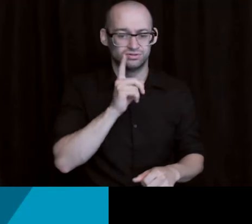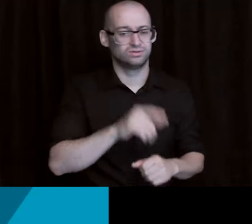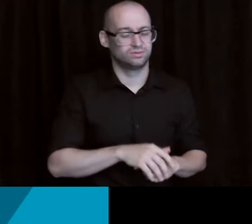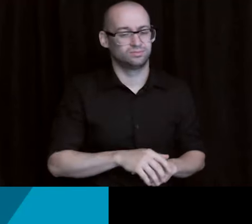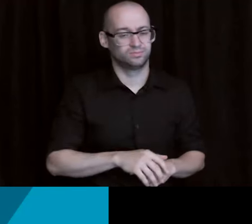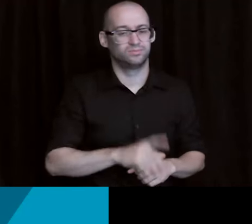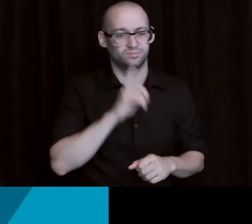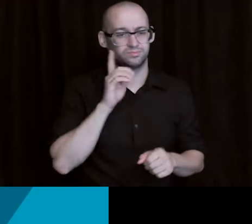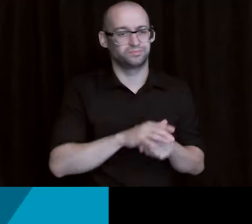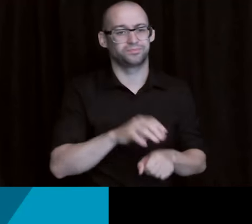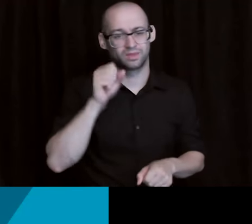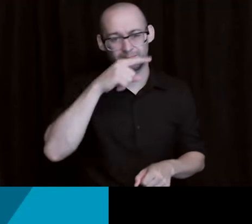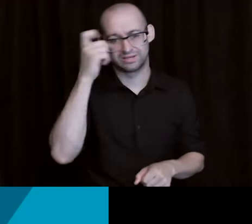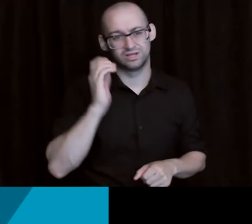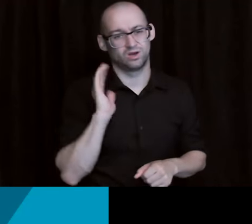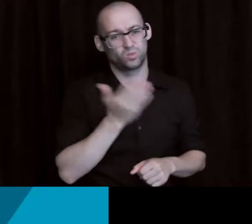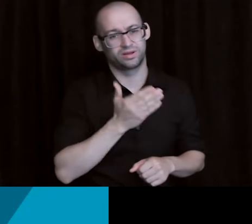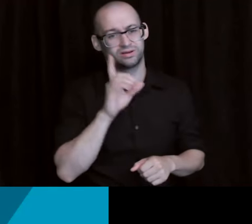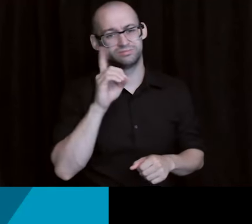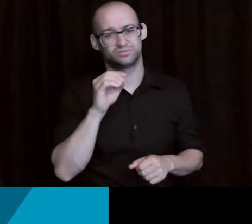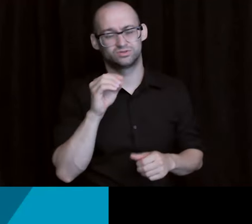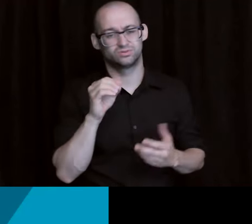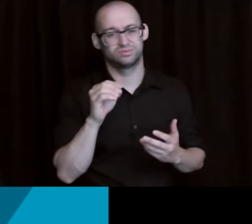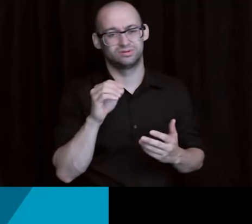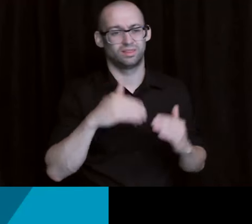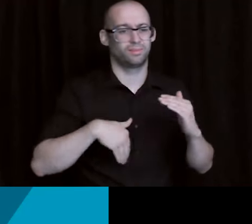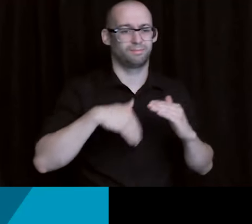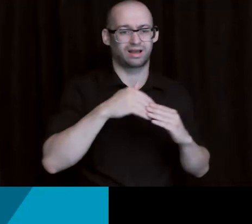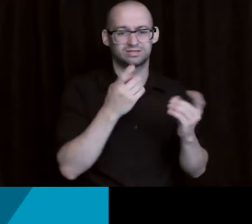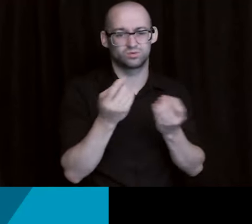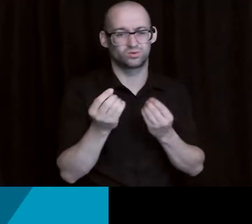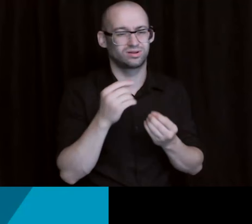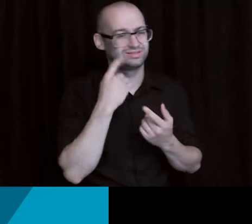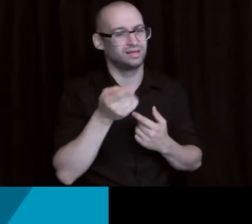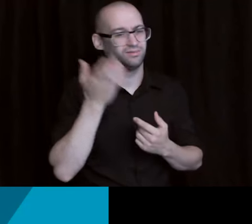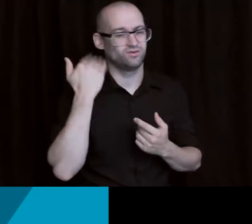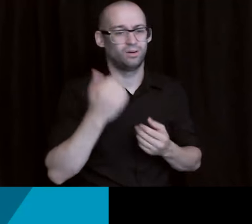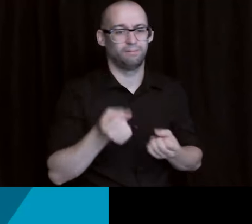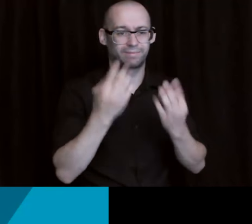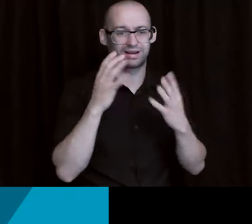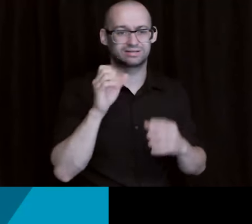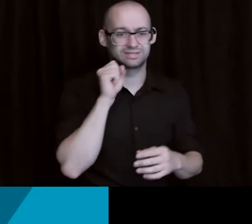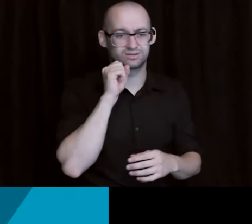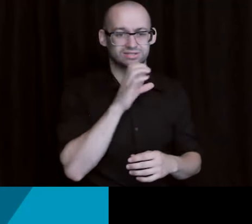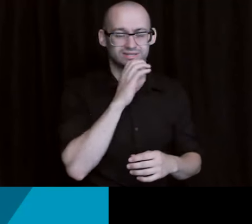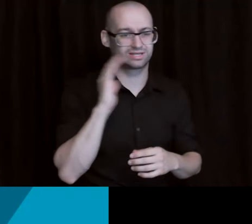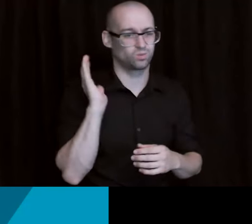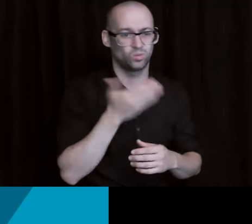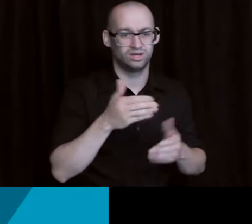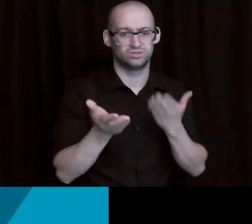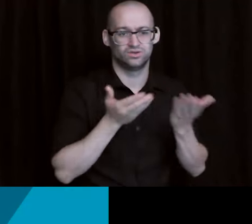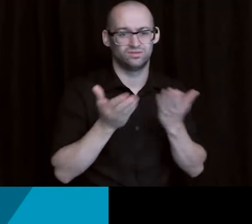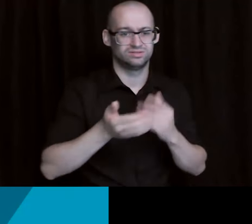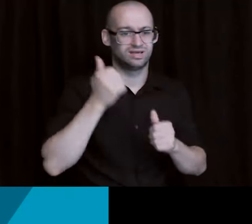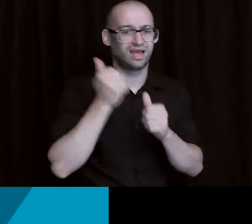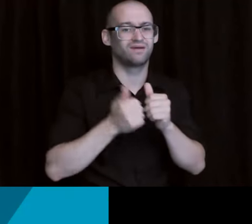we probably didn't even reach our capacity that we could with, like I said, we have a lot of seniors that we service every month. And that